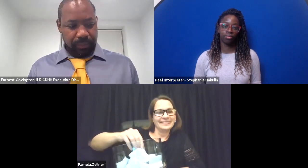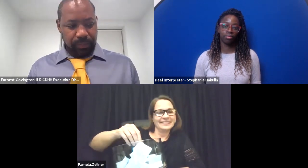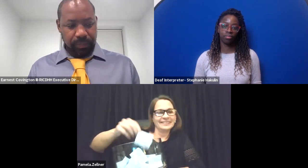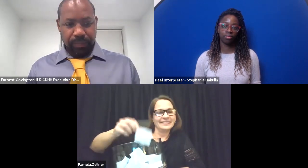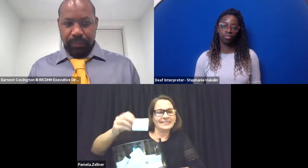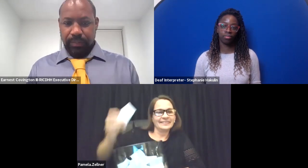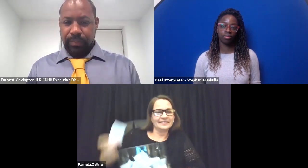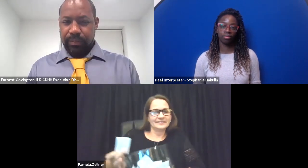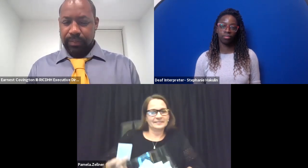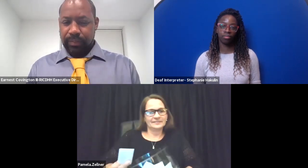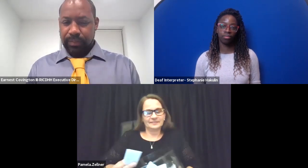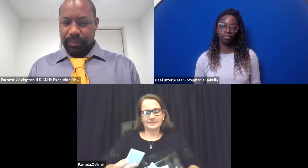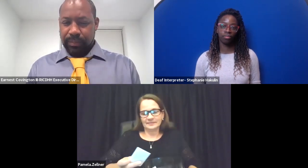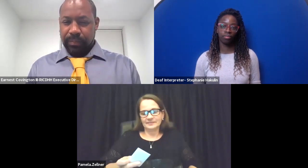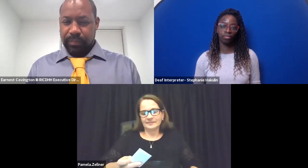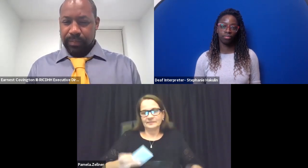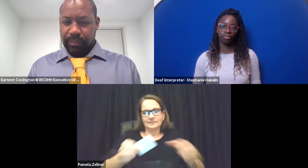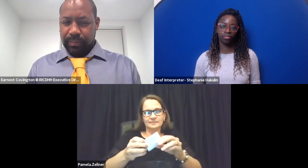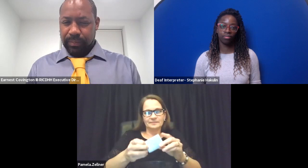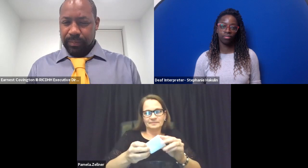I'm going to look really hard for a good one. There we go.